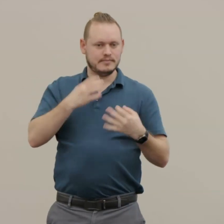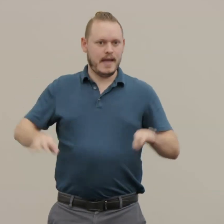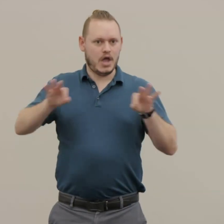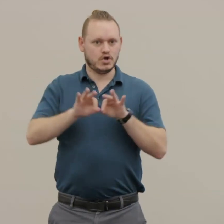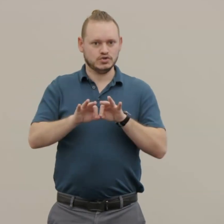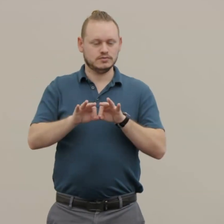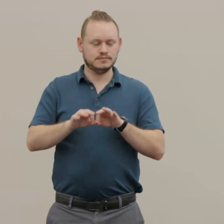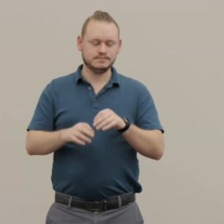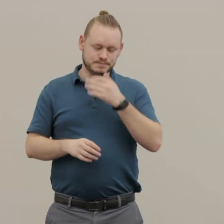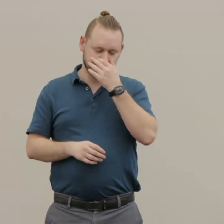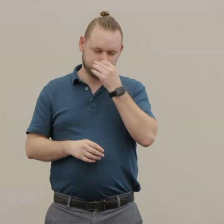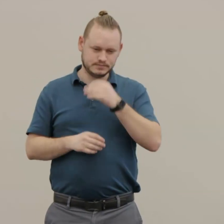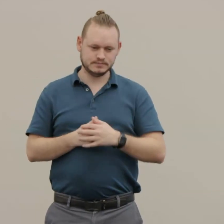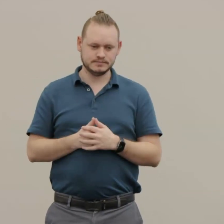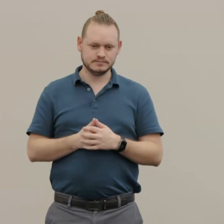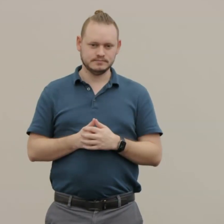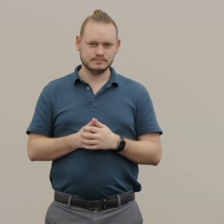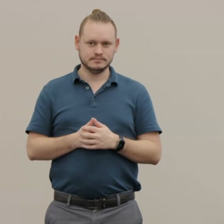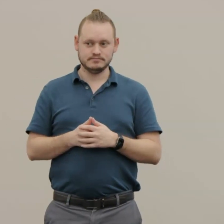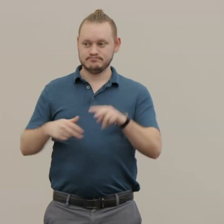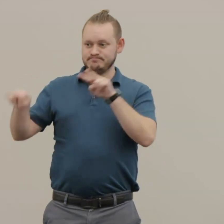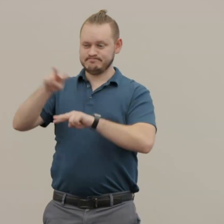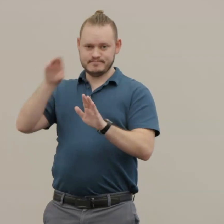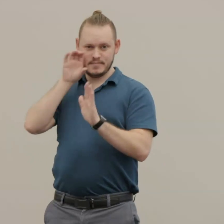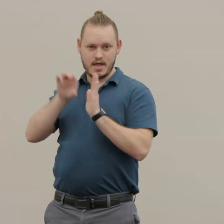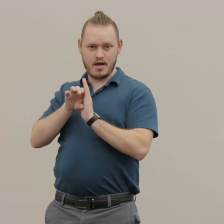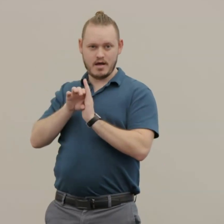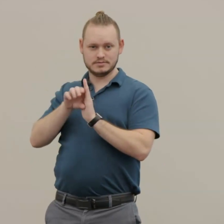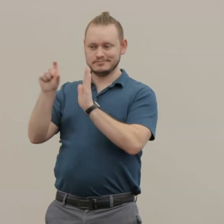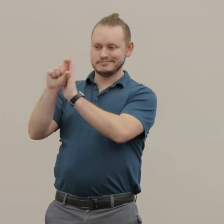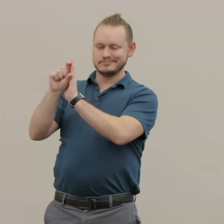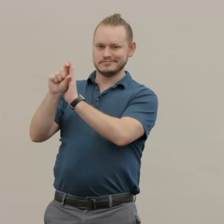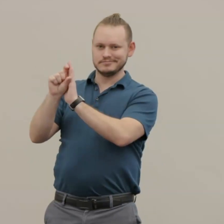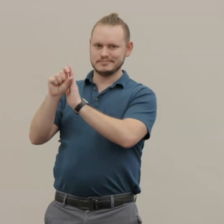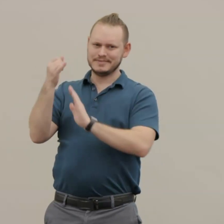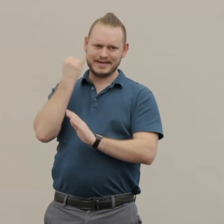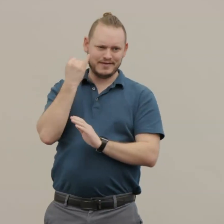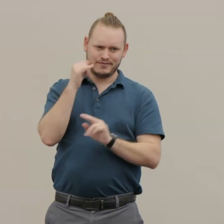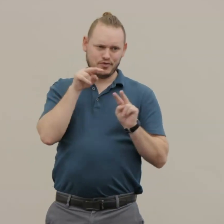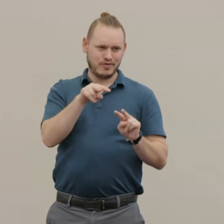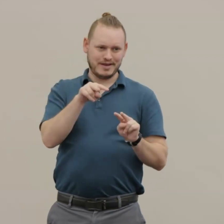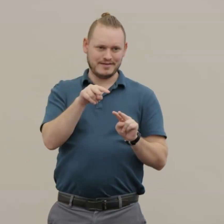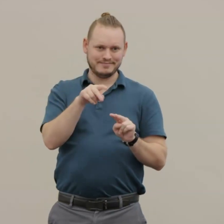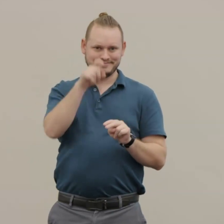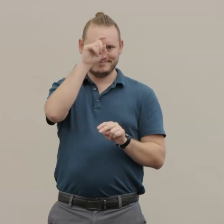large content. When we're looking at these icons, unless you're reading hieroglyphics,